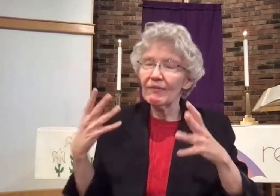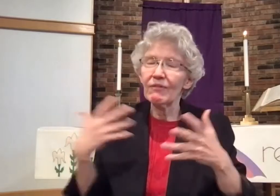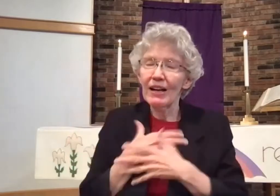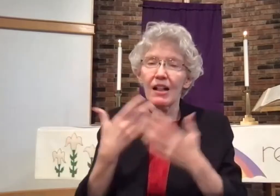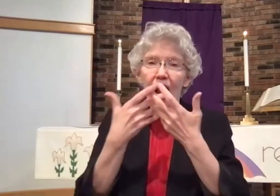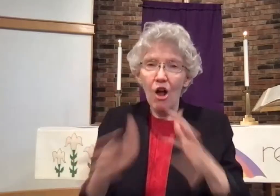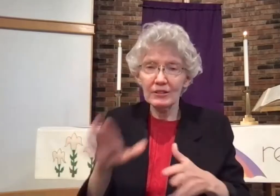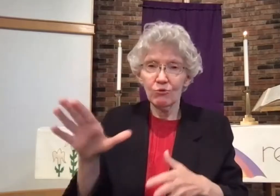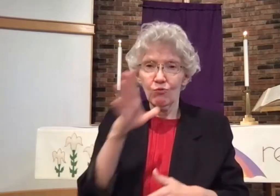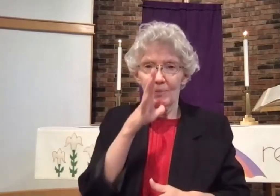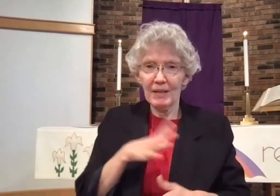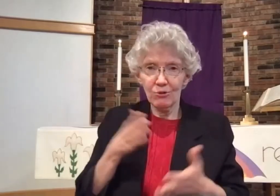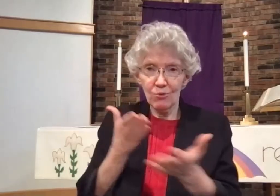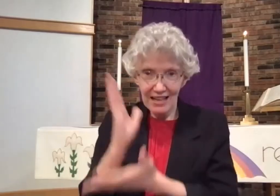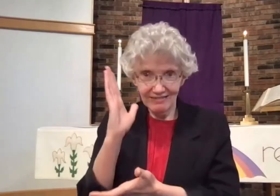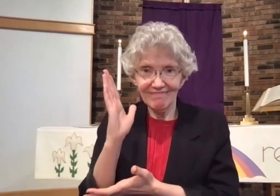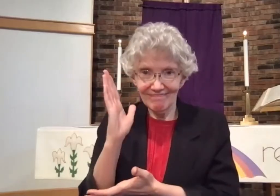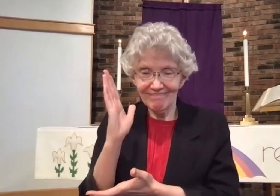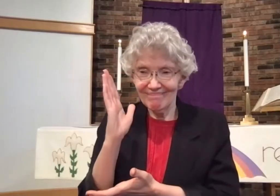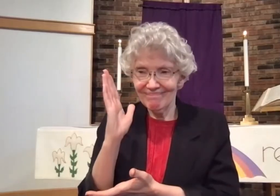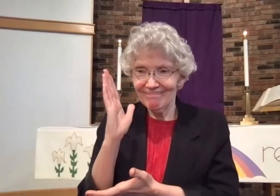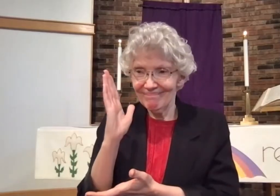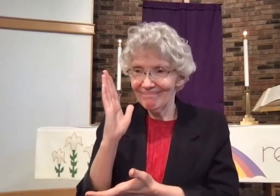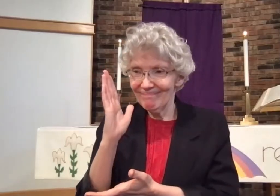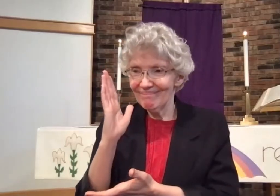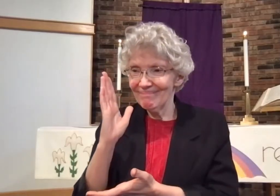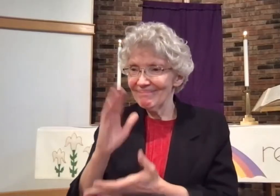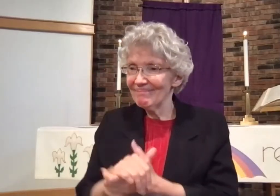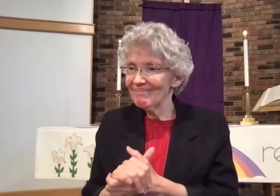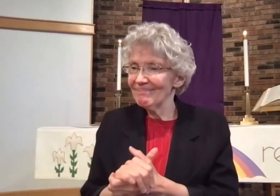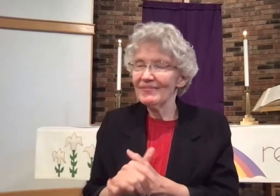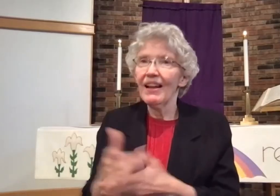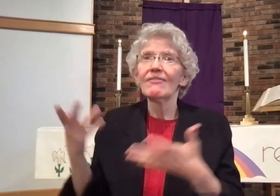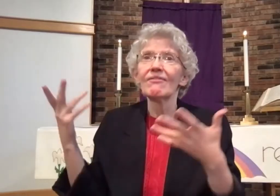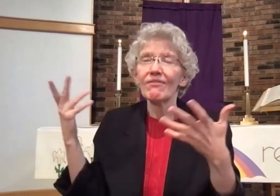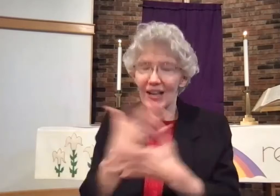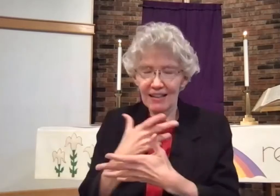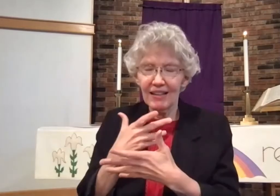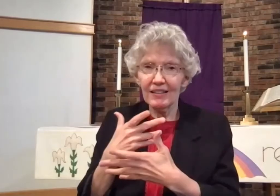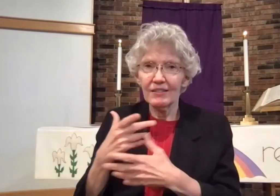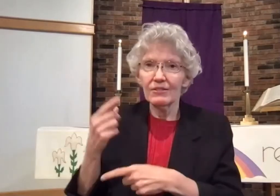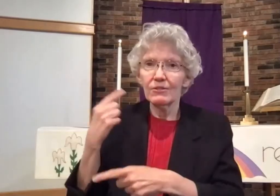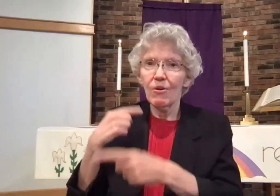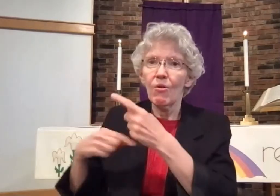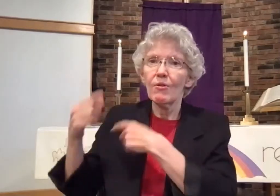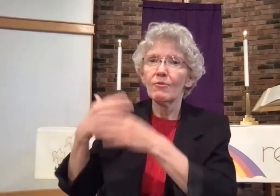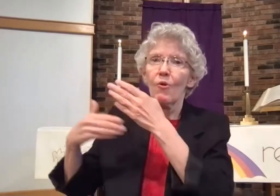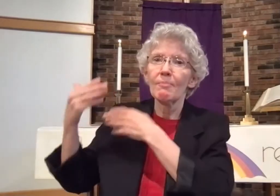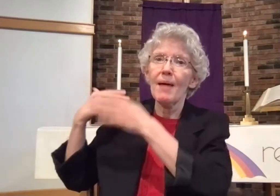The women in Afghanistan are worried that the rights that they have gained since the troops have been there will be taken away once the troops